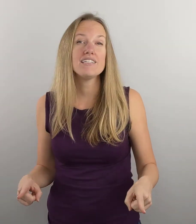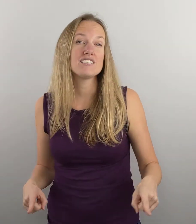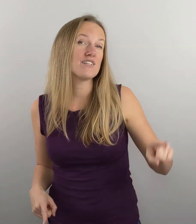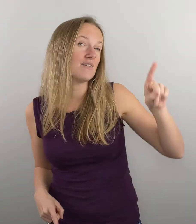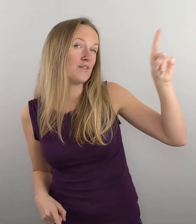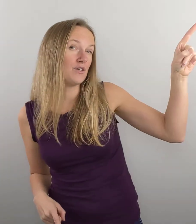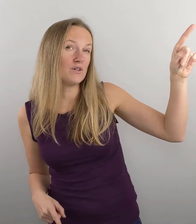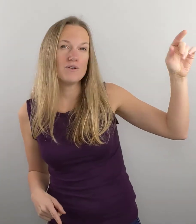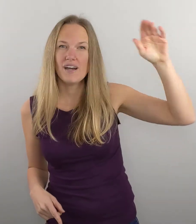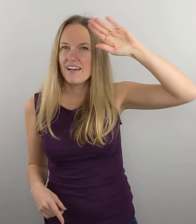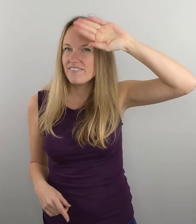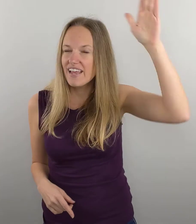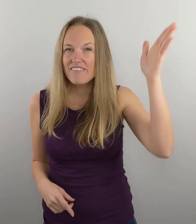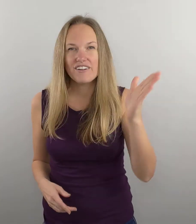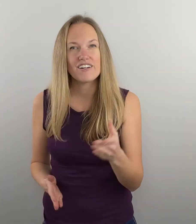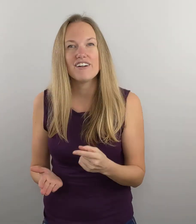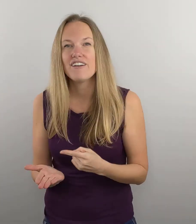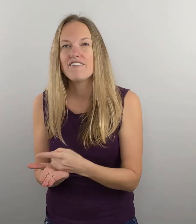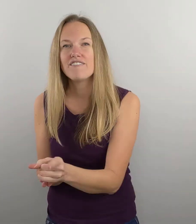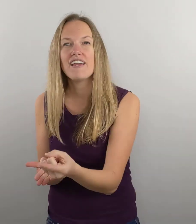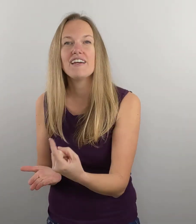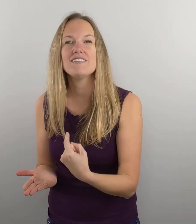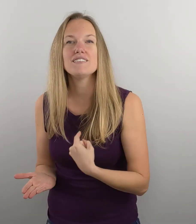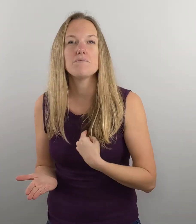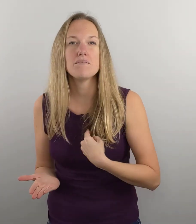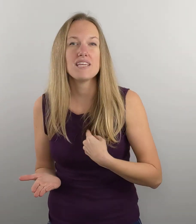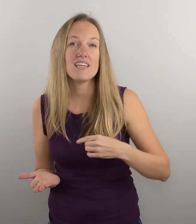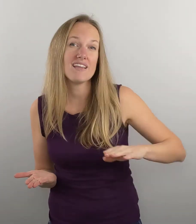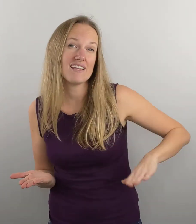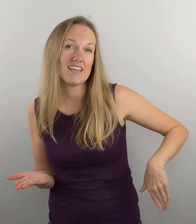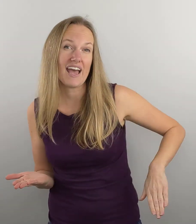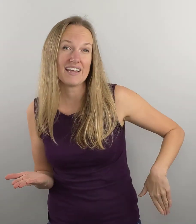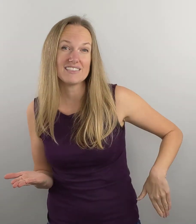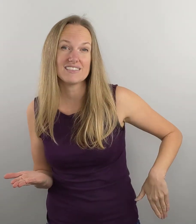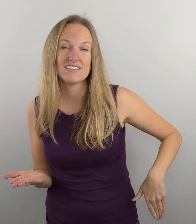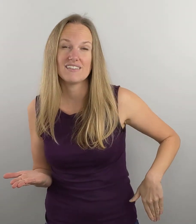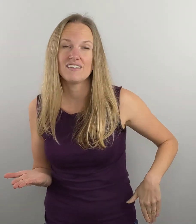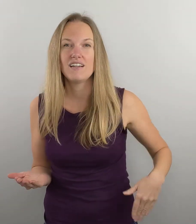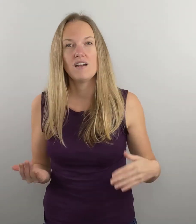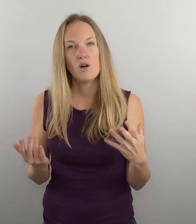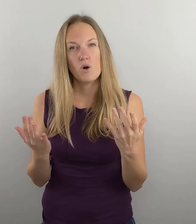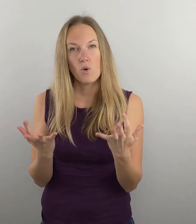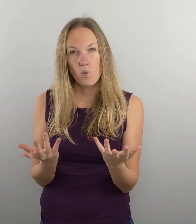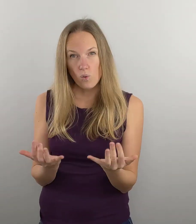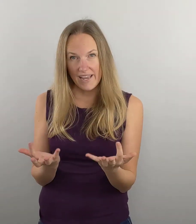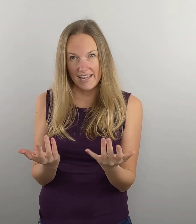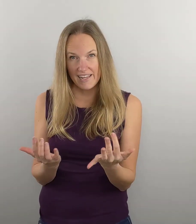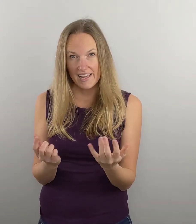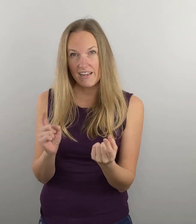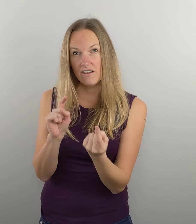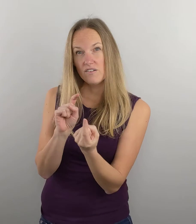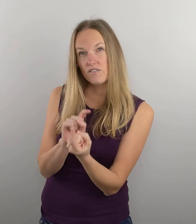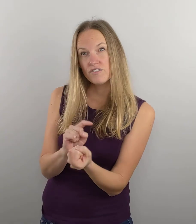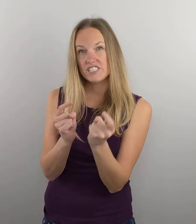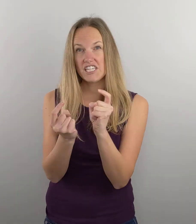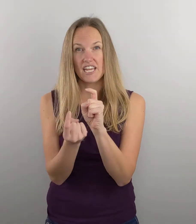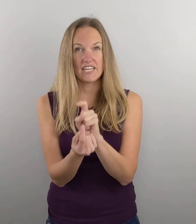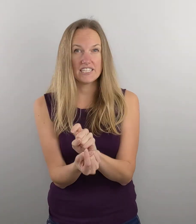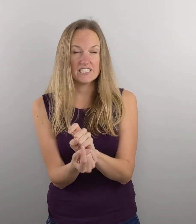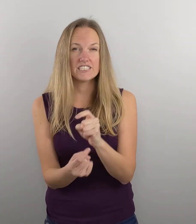but you have never failed me yet. Waiting for change